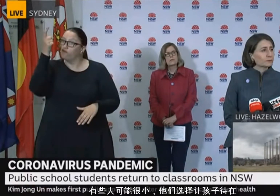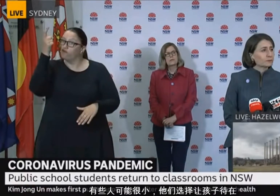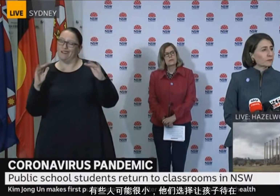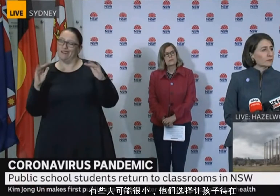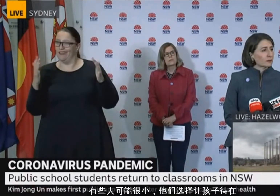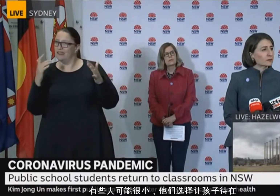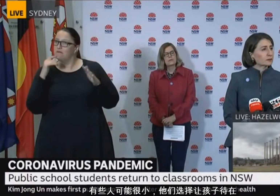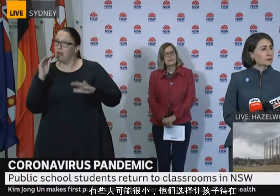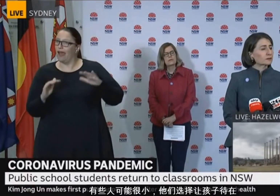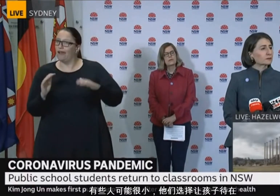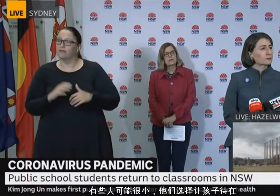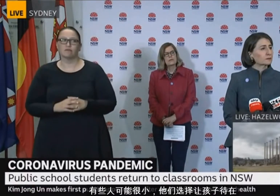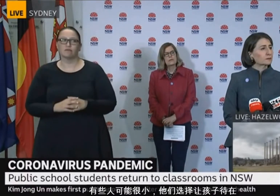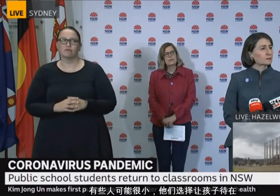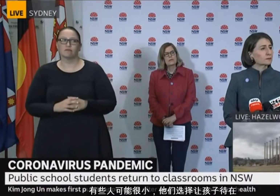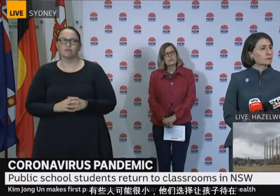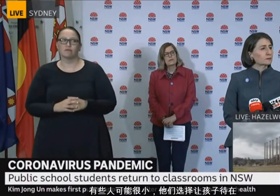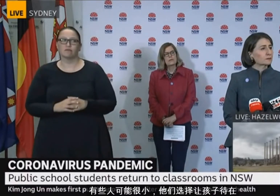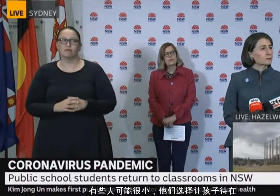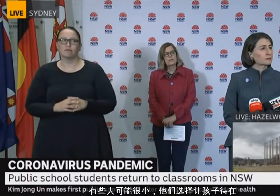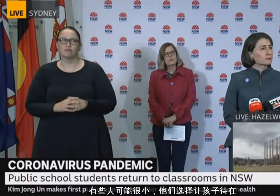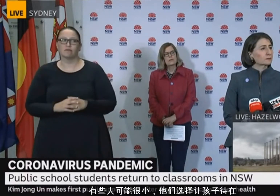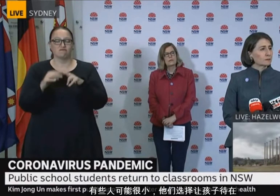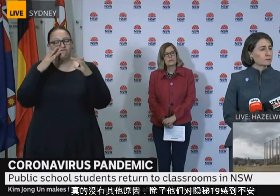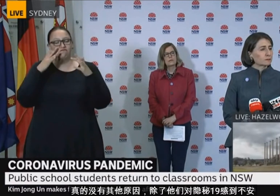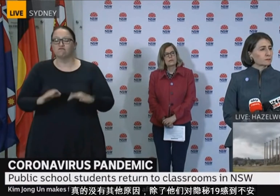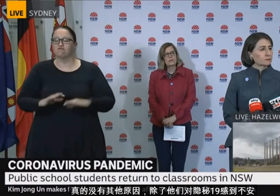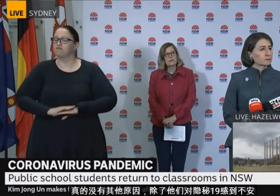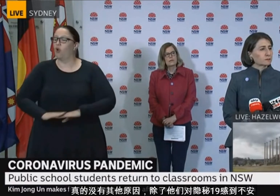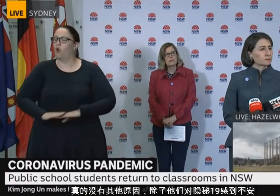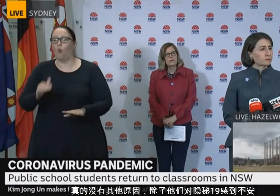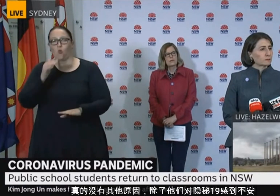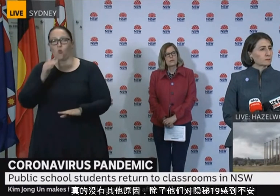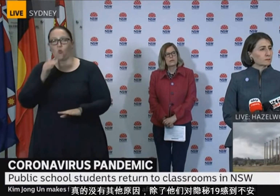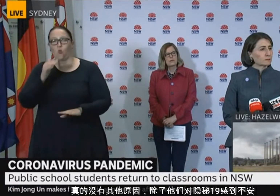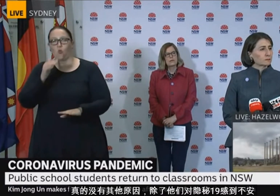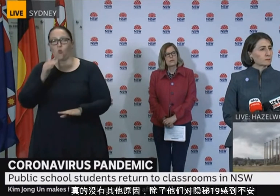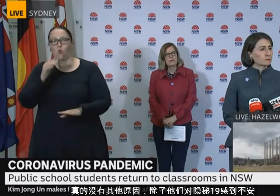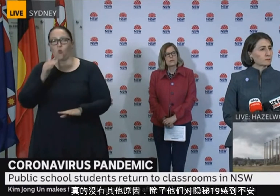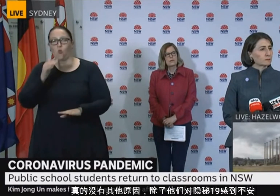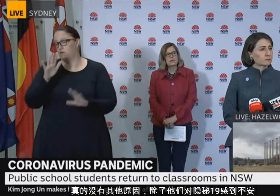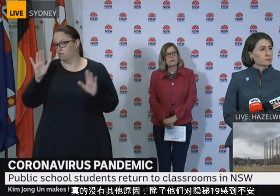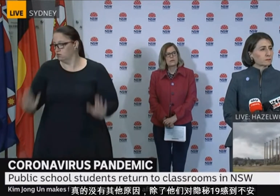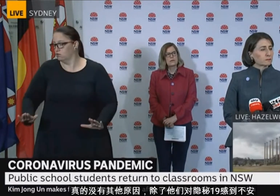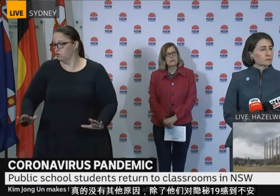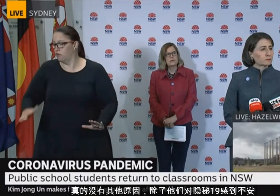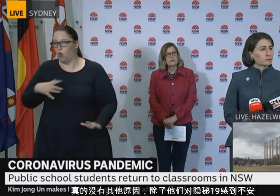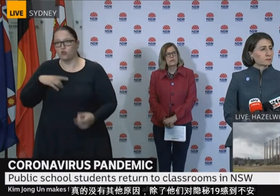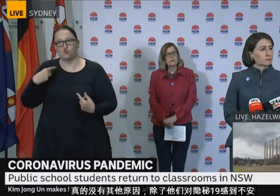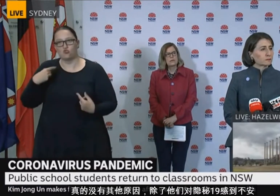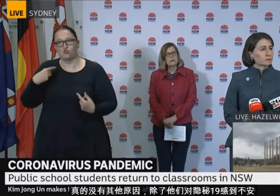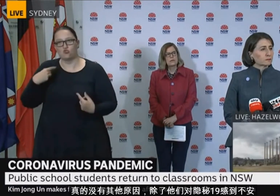What are you going to do? There are some parents, probably small, who are choosing to keep their children at home really for no reason other than they